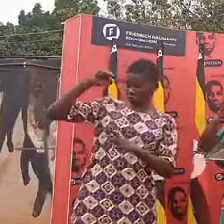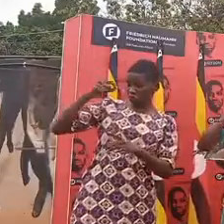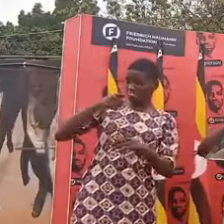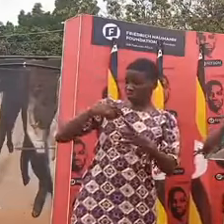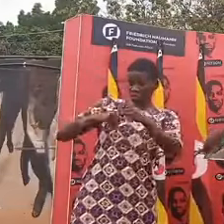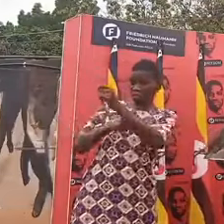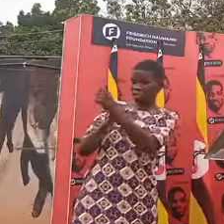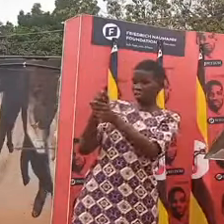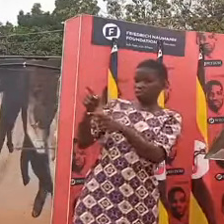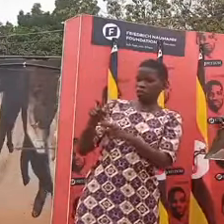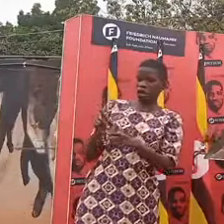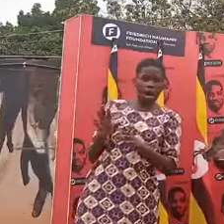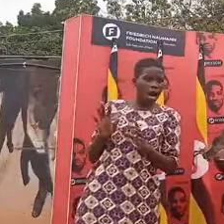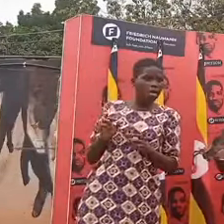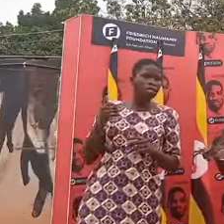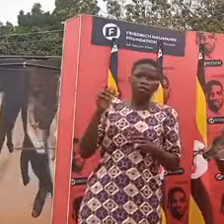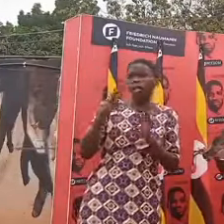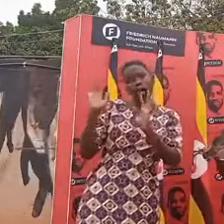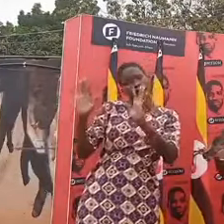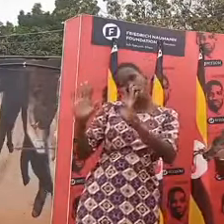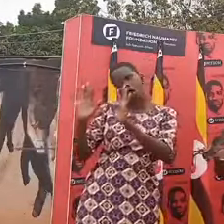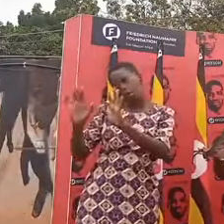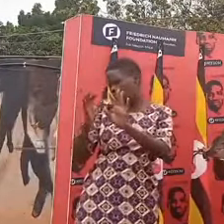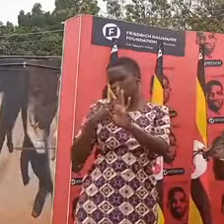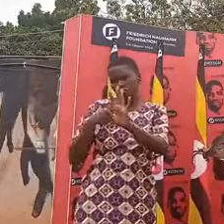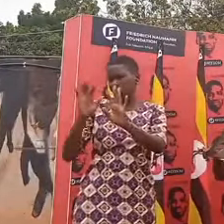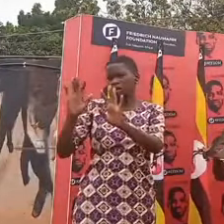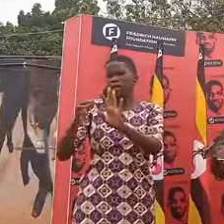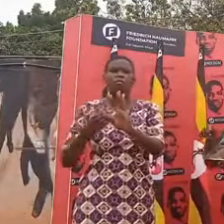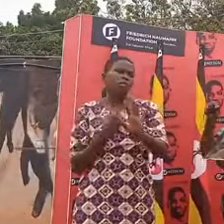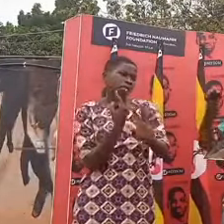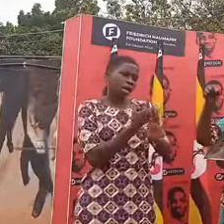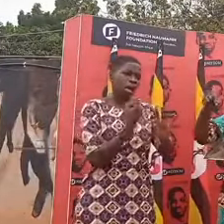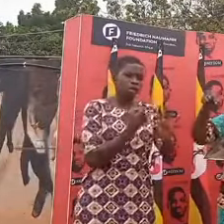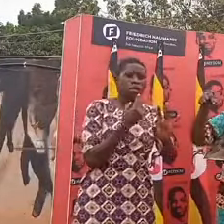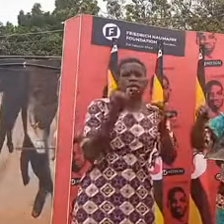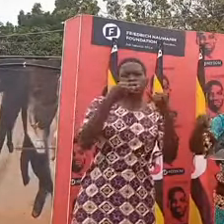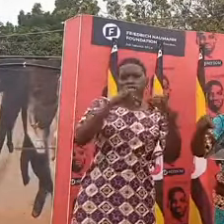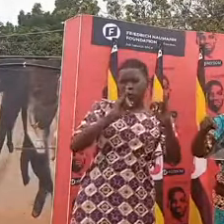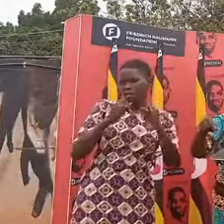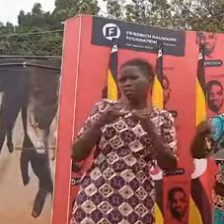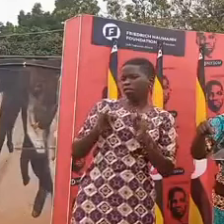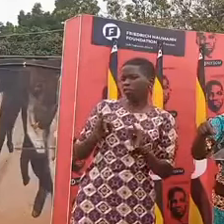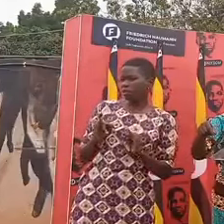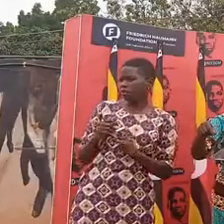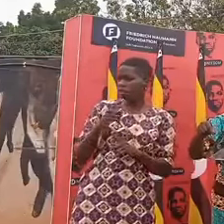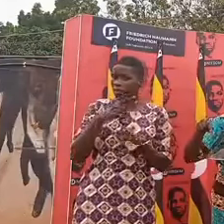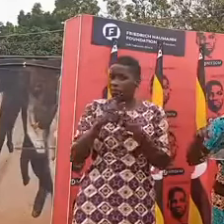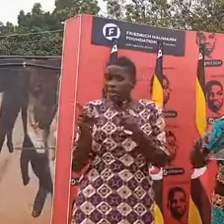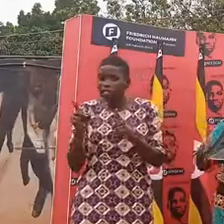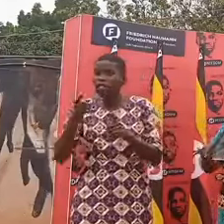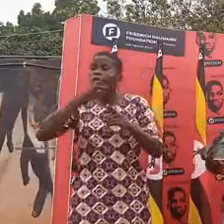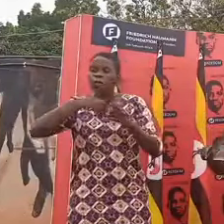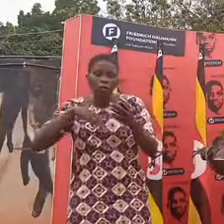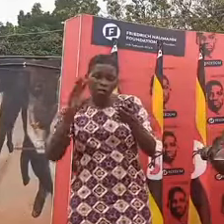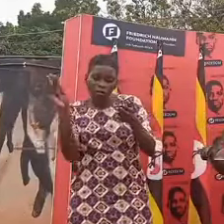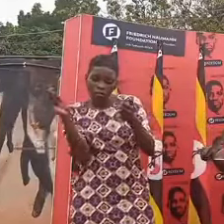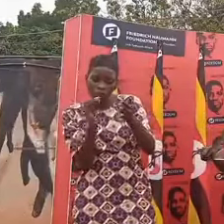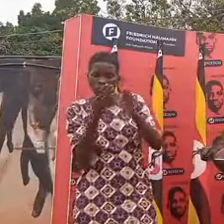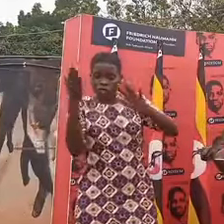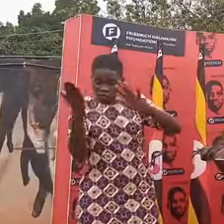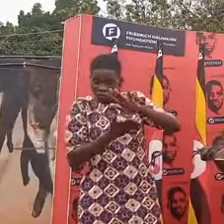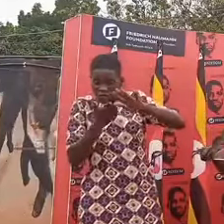you are our number one enemy. Many women have come to us. We have documented, by the way, this confession.